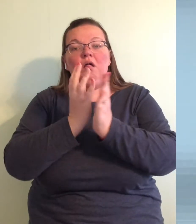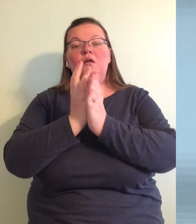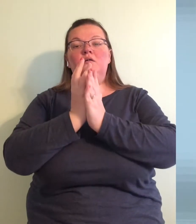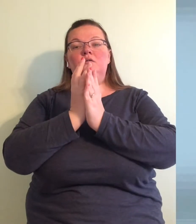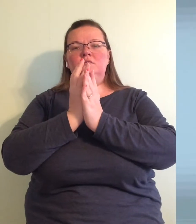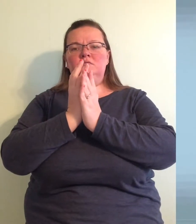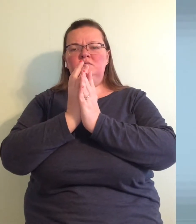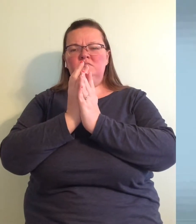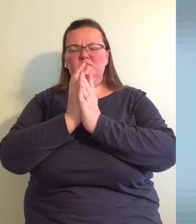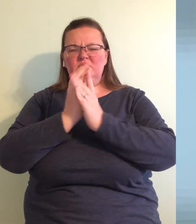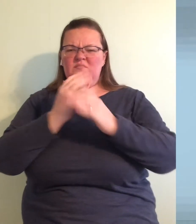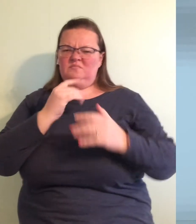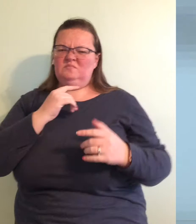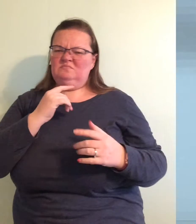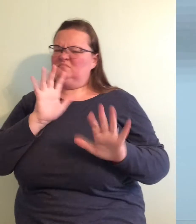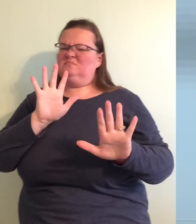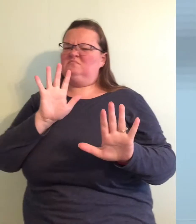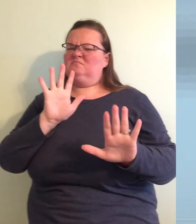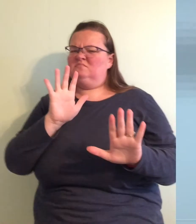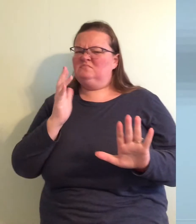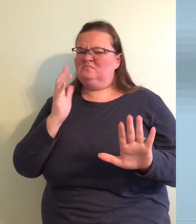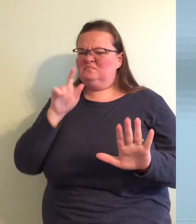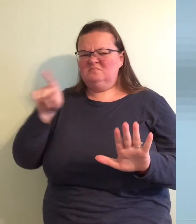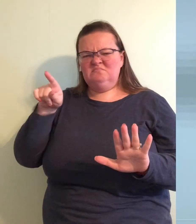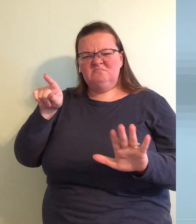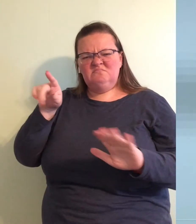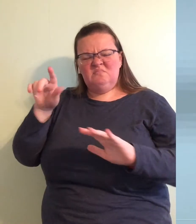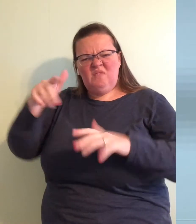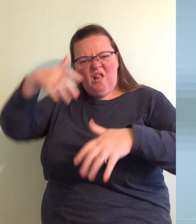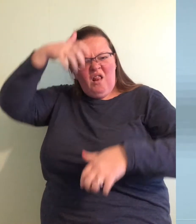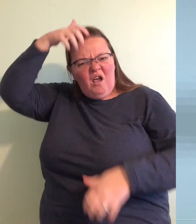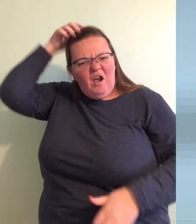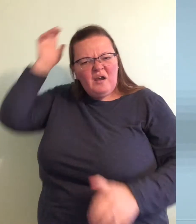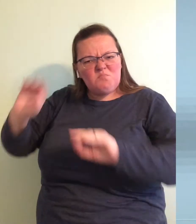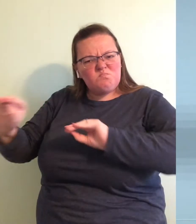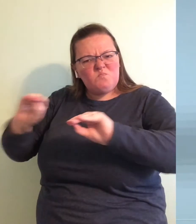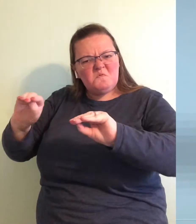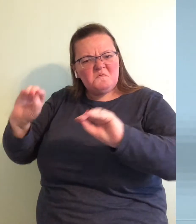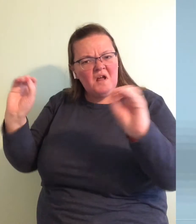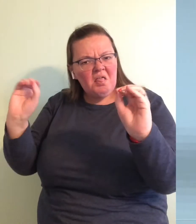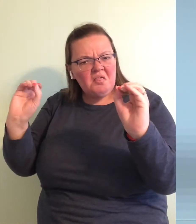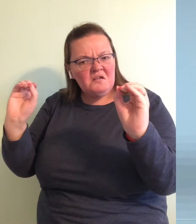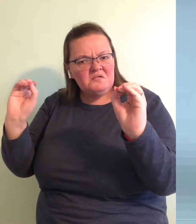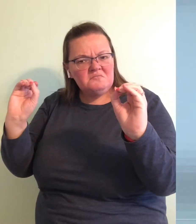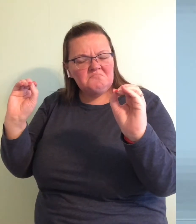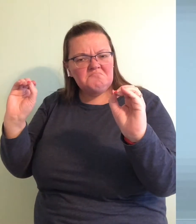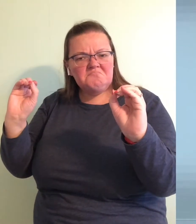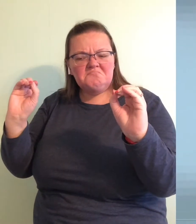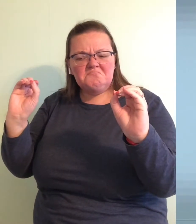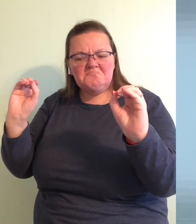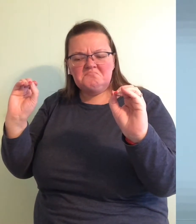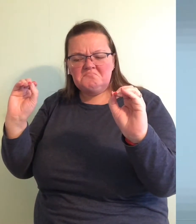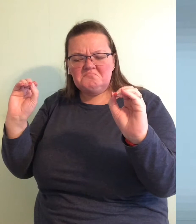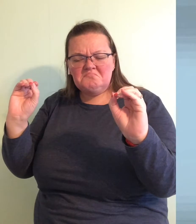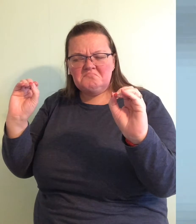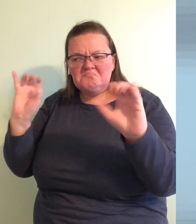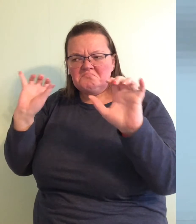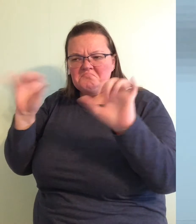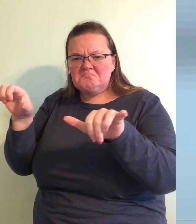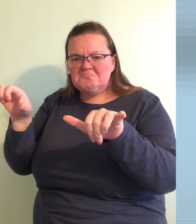he began to wonder why the lion was standing so still, for it hadn't moved 1 inch since his eyes first set on